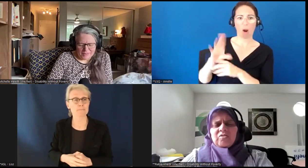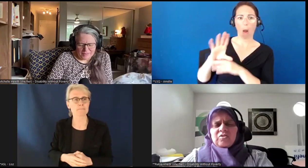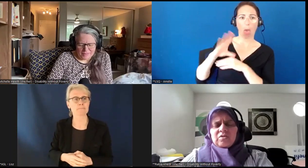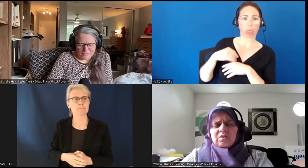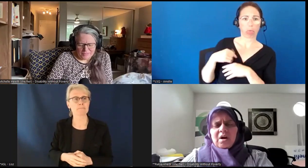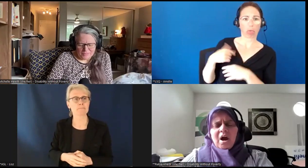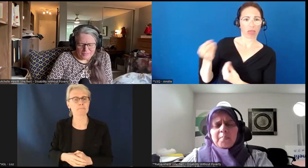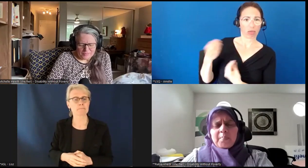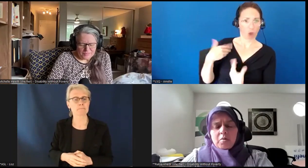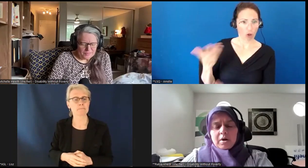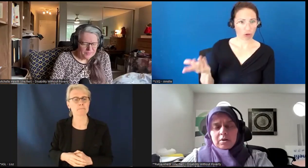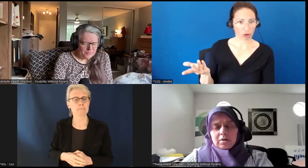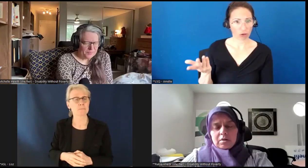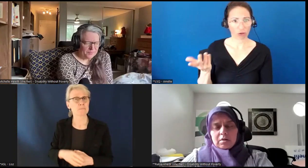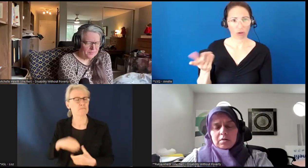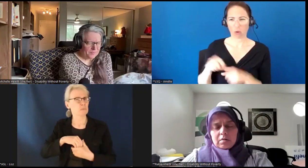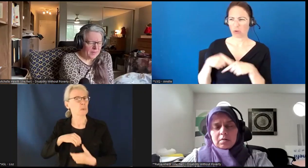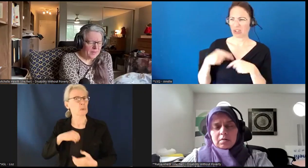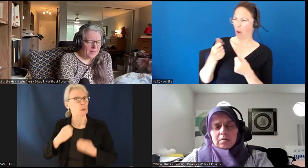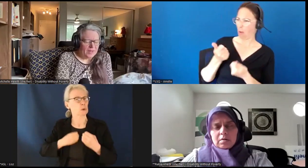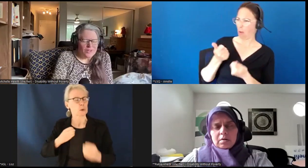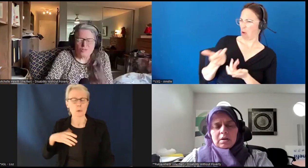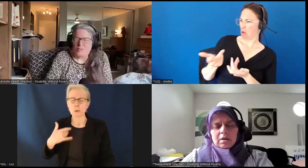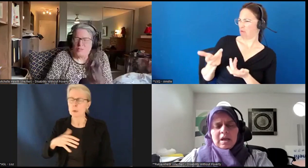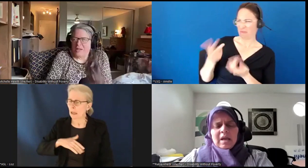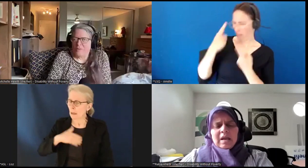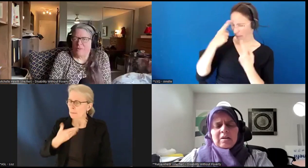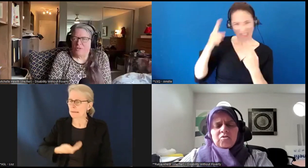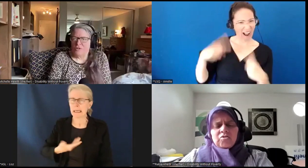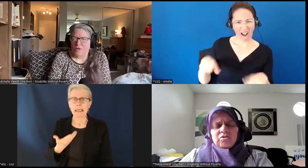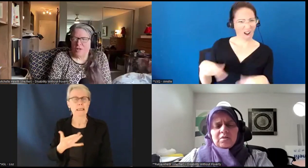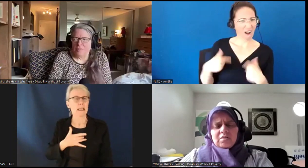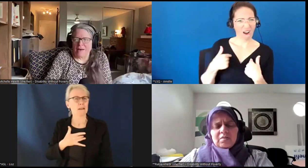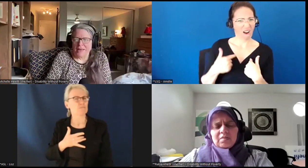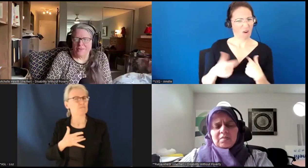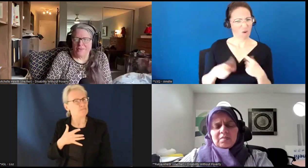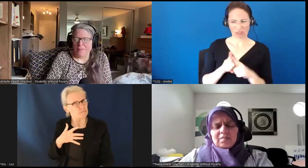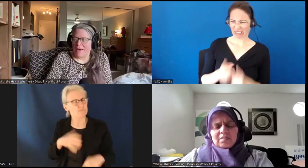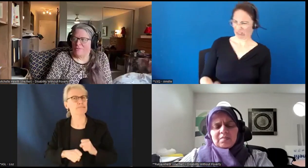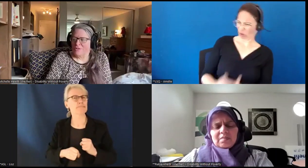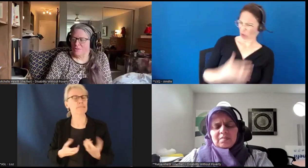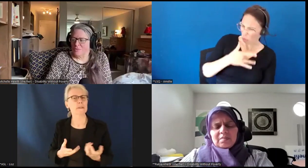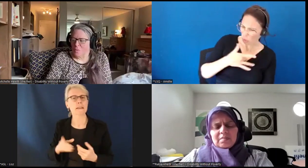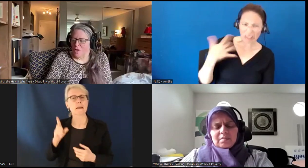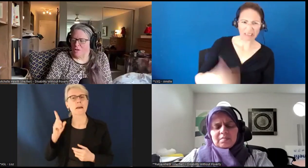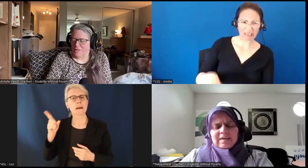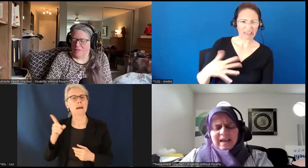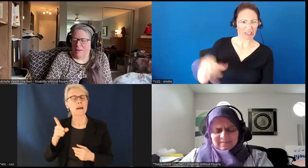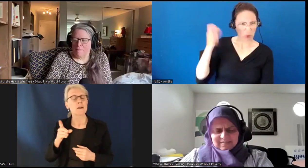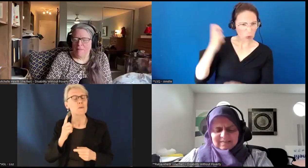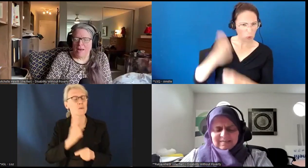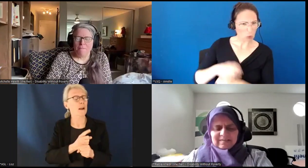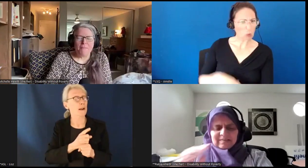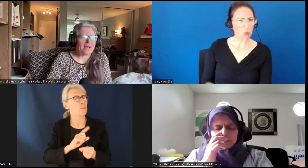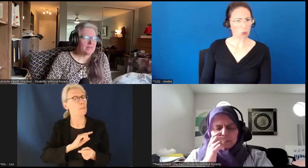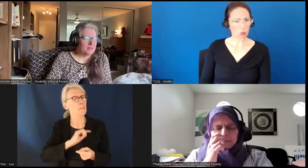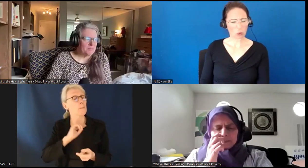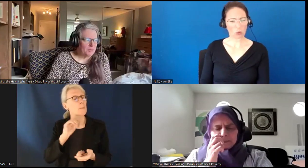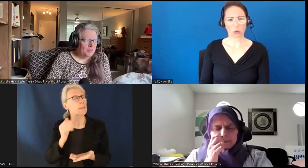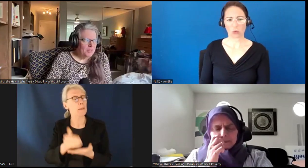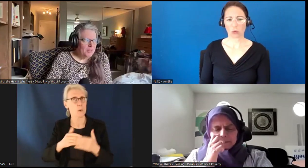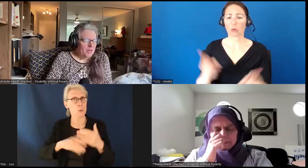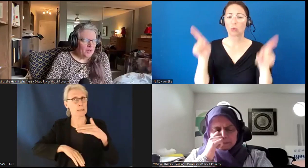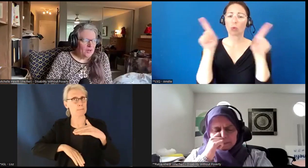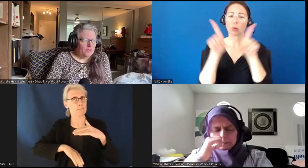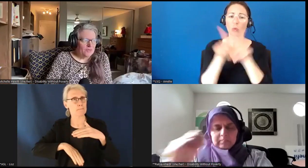upset, heartbroken. And just to be clear, what we're And talking about here, the amount was yes, a